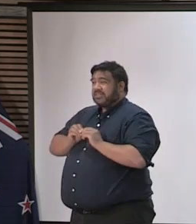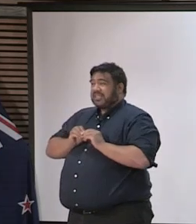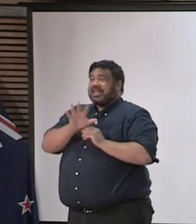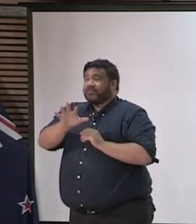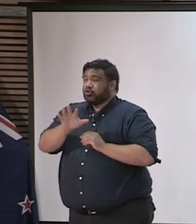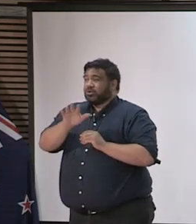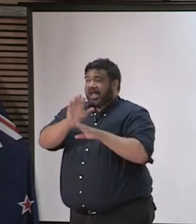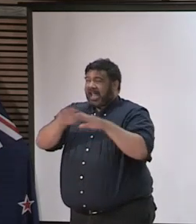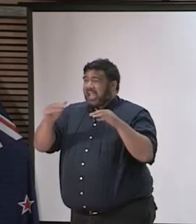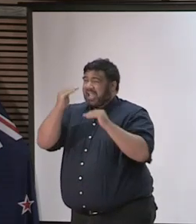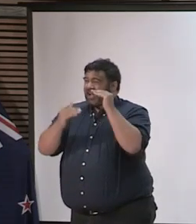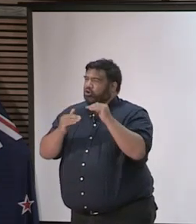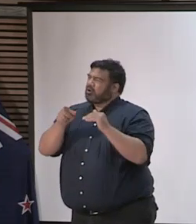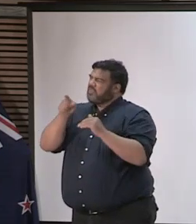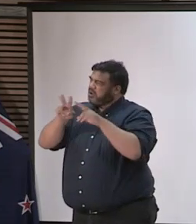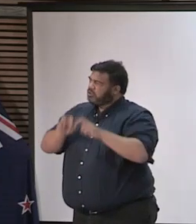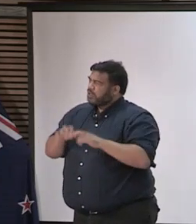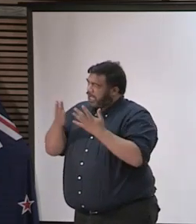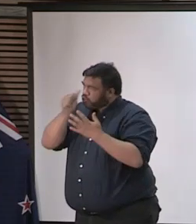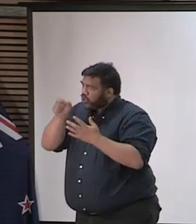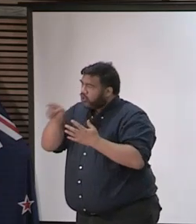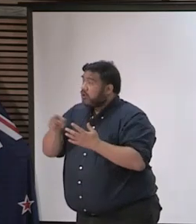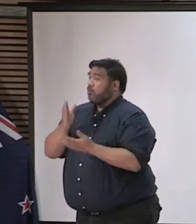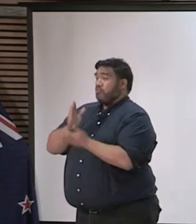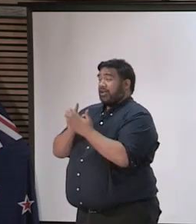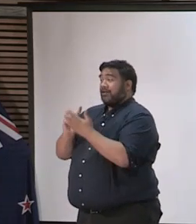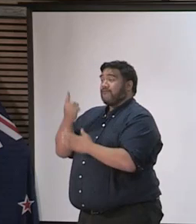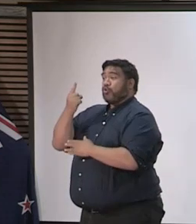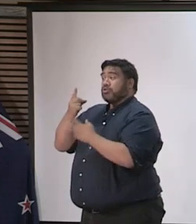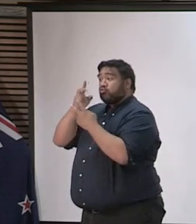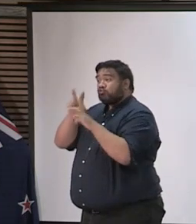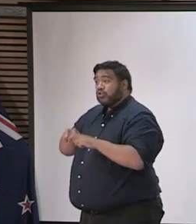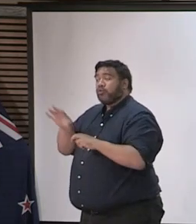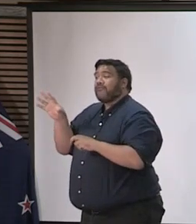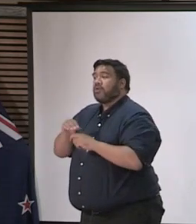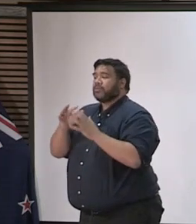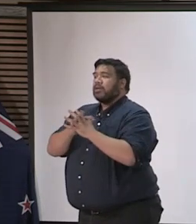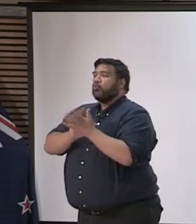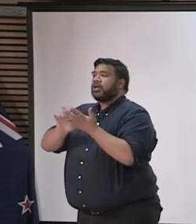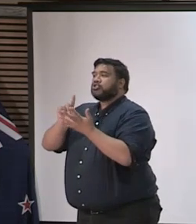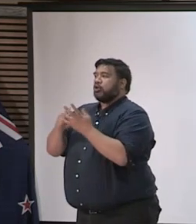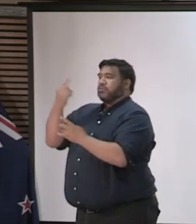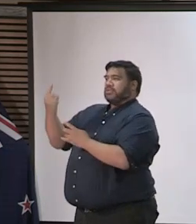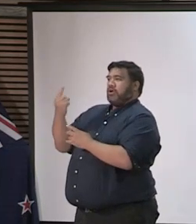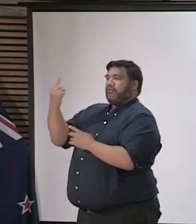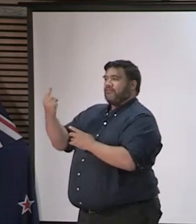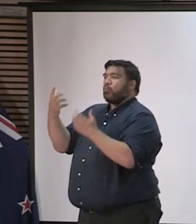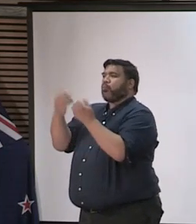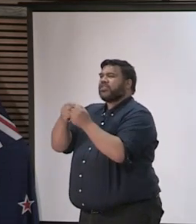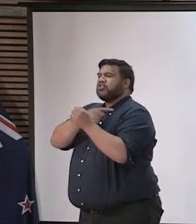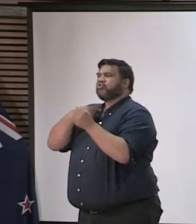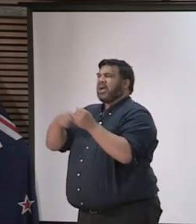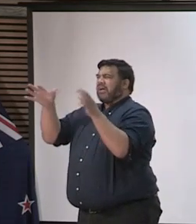on? Well, the first evidence that came out about this was from the WHO China combined